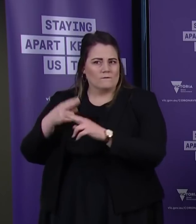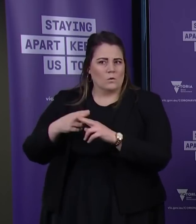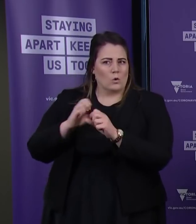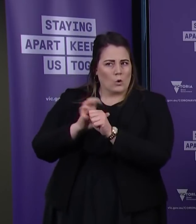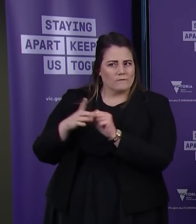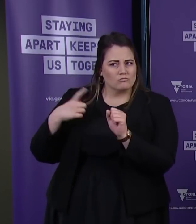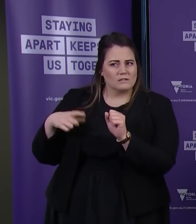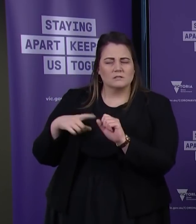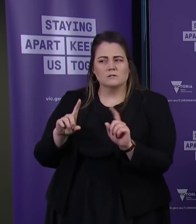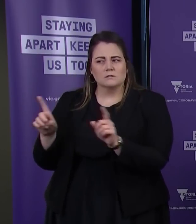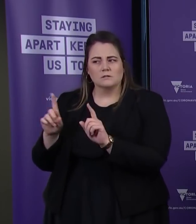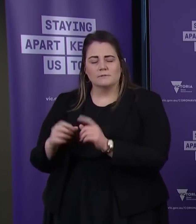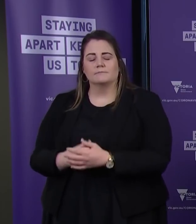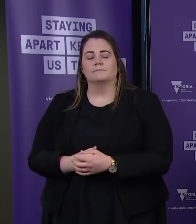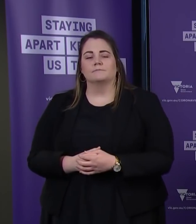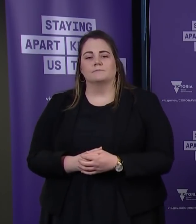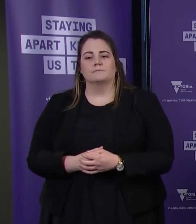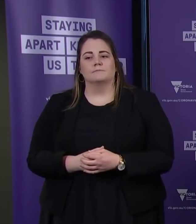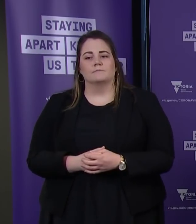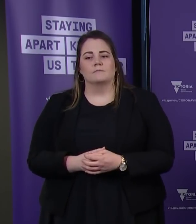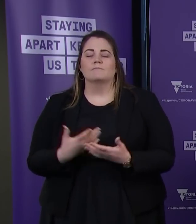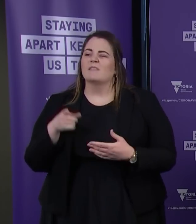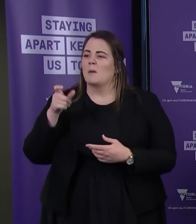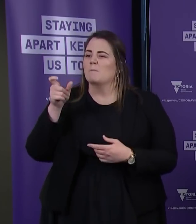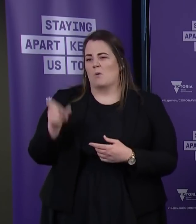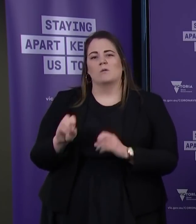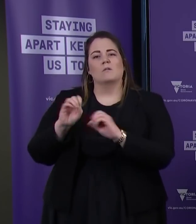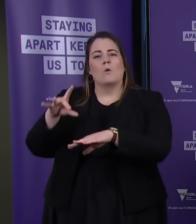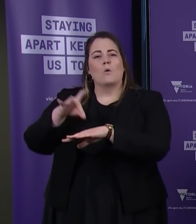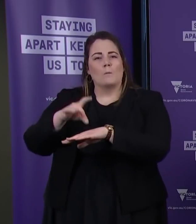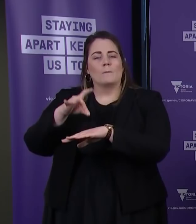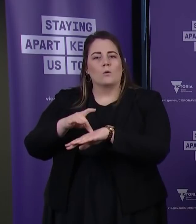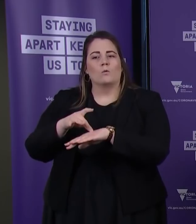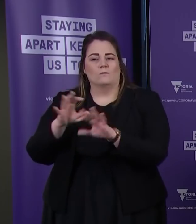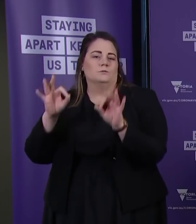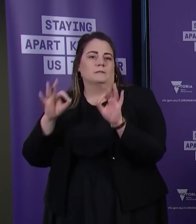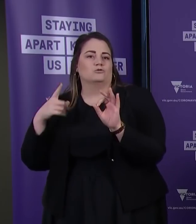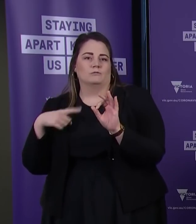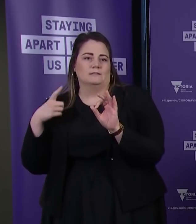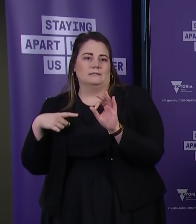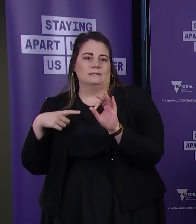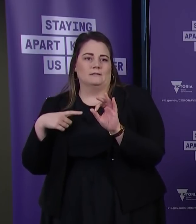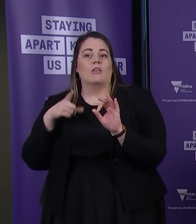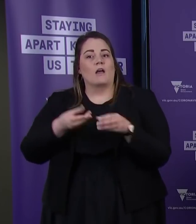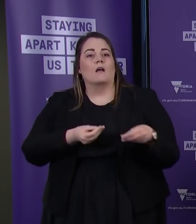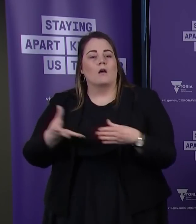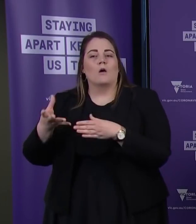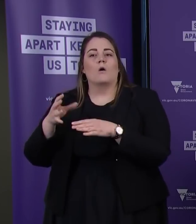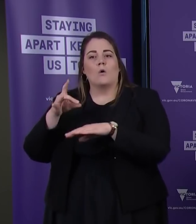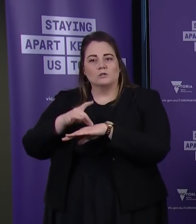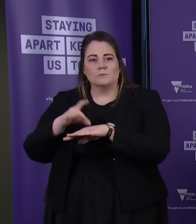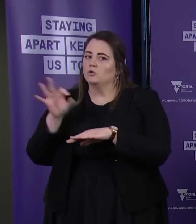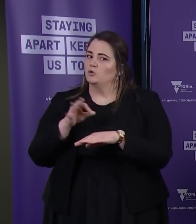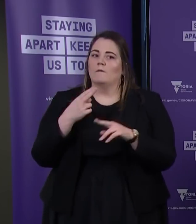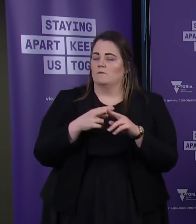that they are in a specialist ward, but yeah, it's fair to say they weren't admitted for suspected COVID, but they've had testing because